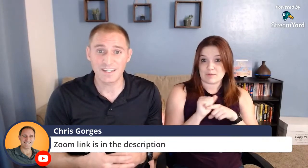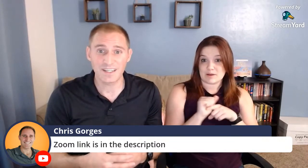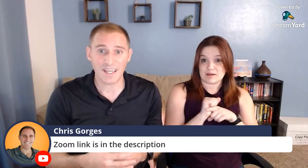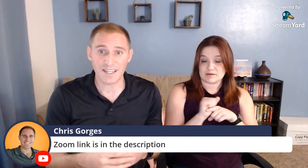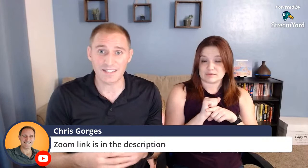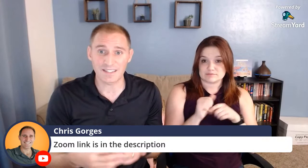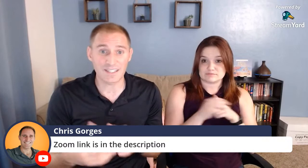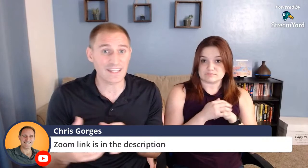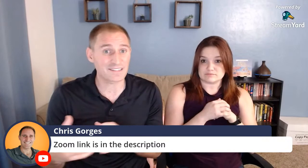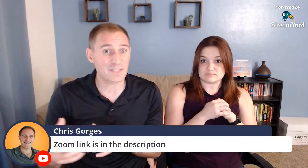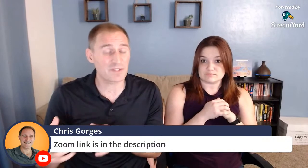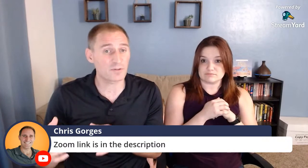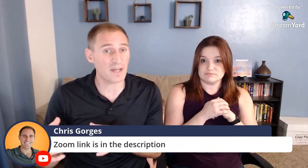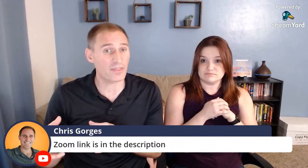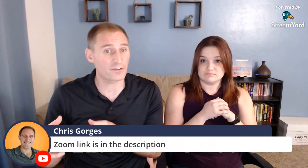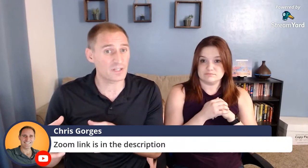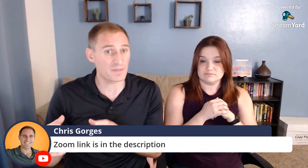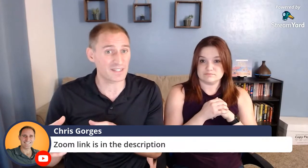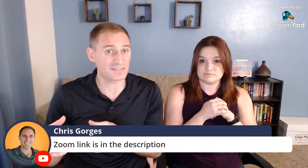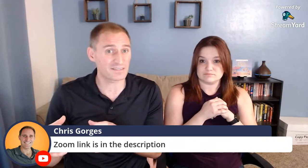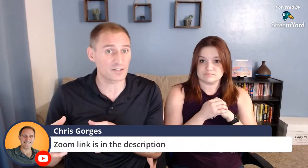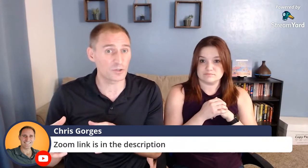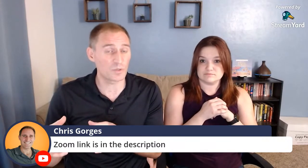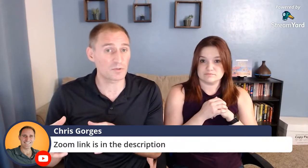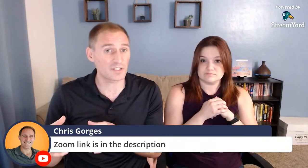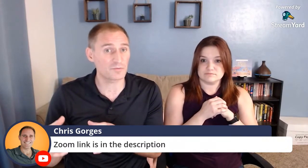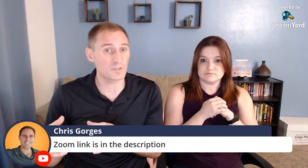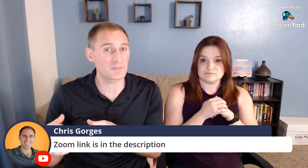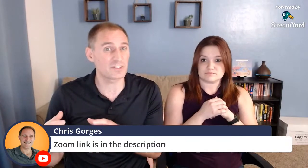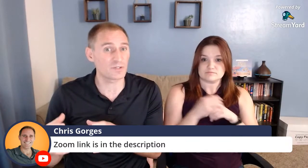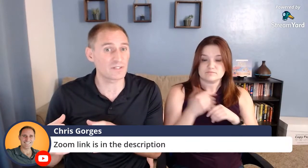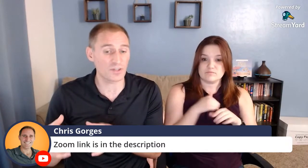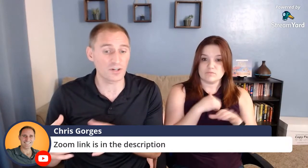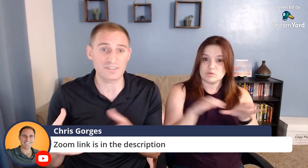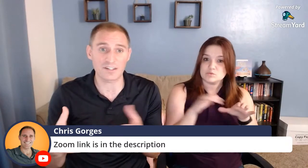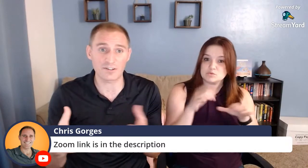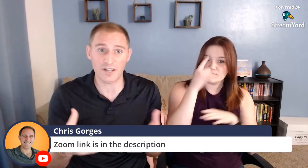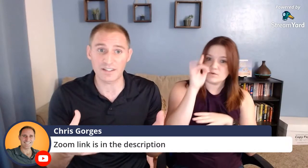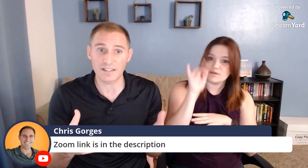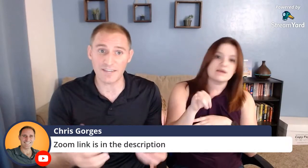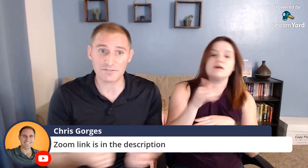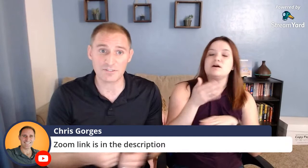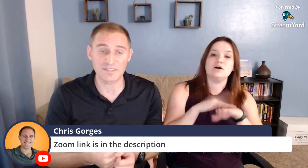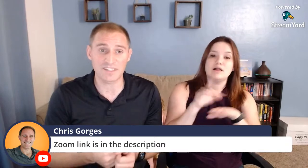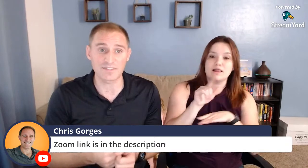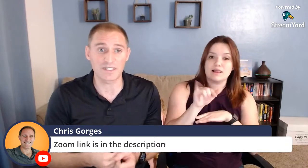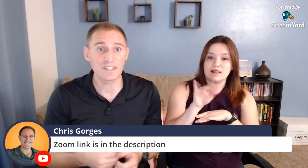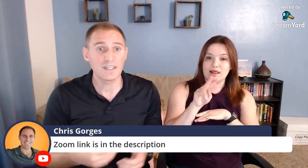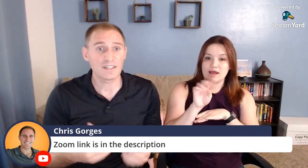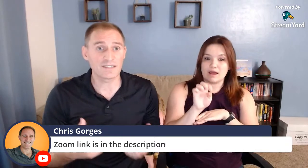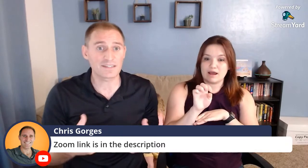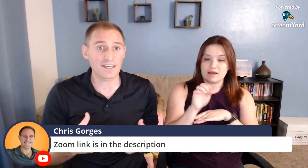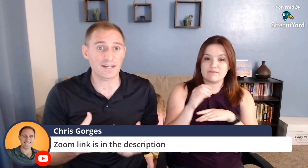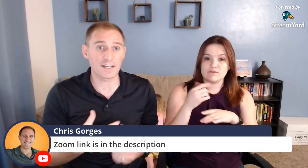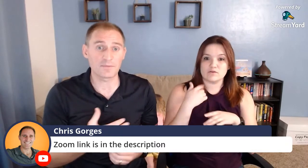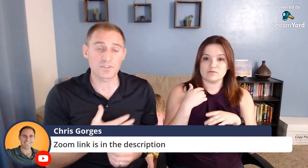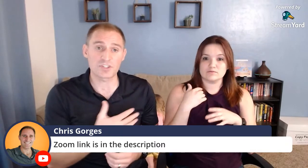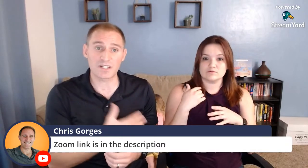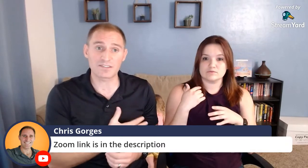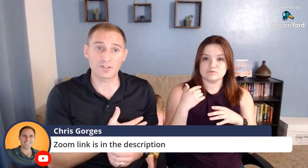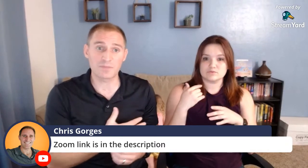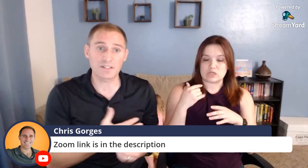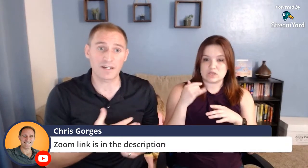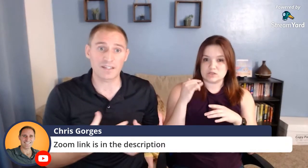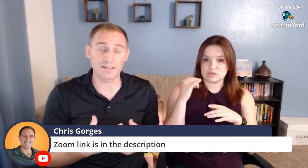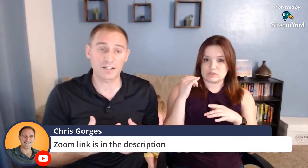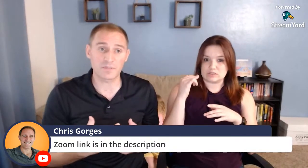in. And again, that's going to be for about 30 minutes. So what we'll be doing for those that are on the live stream this evening is that